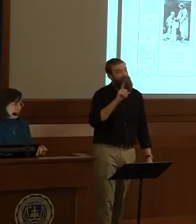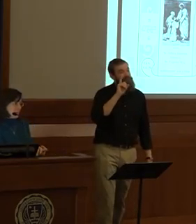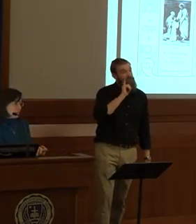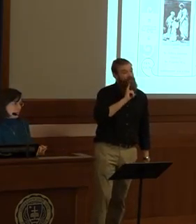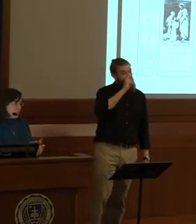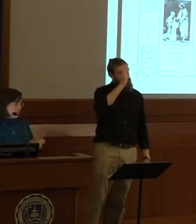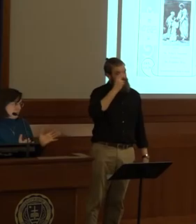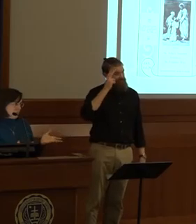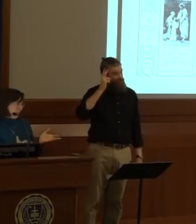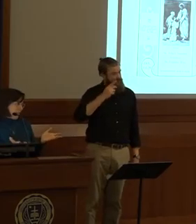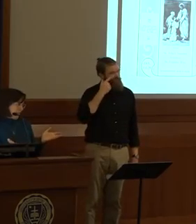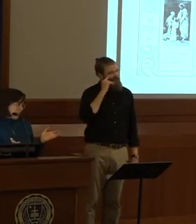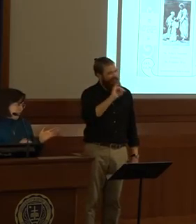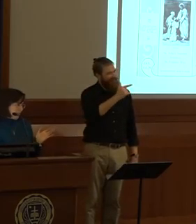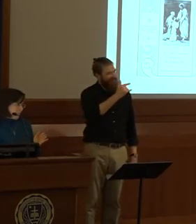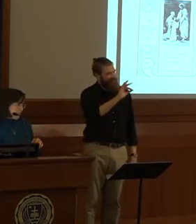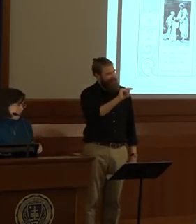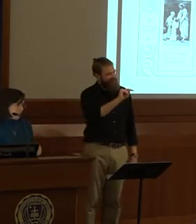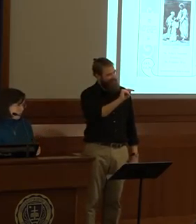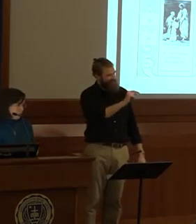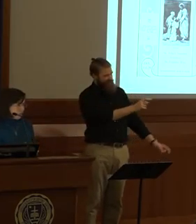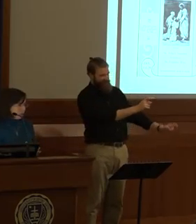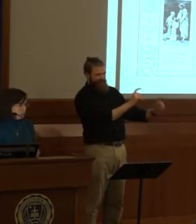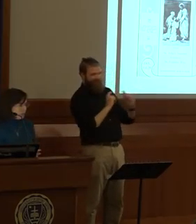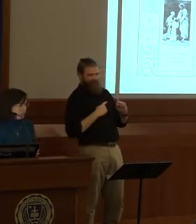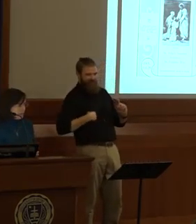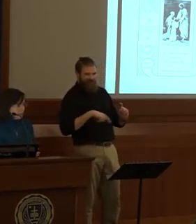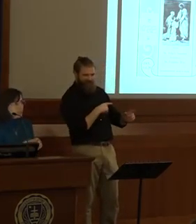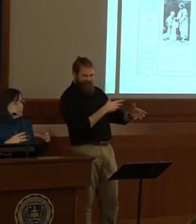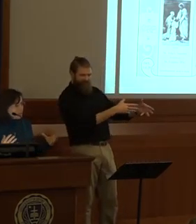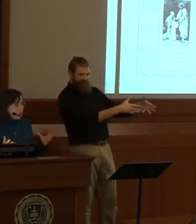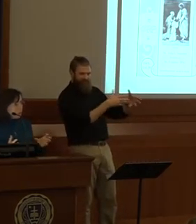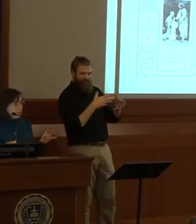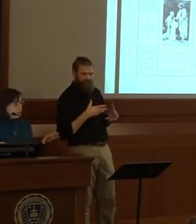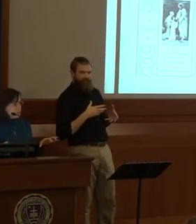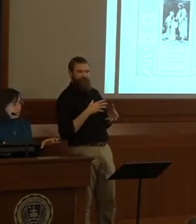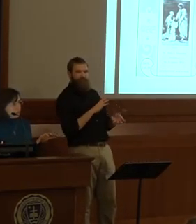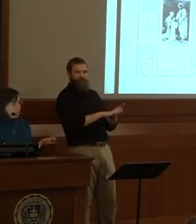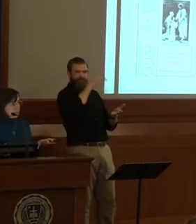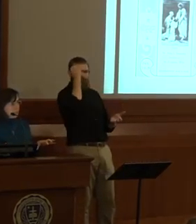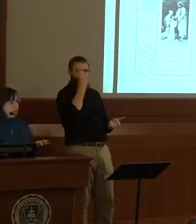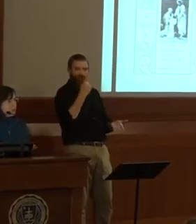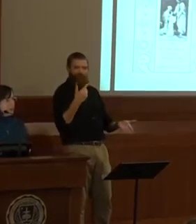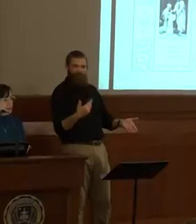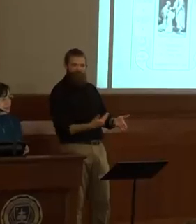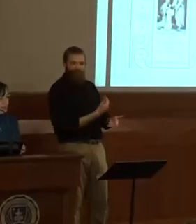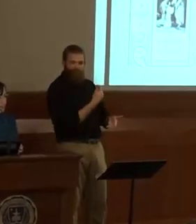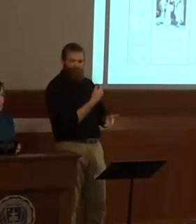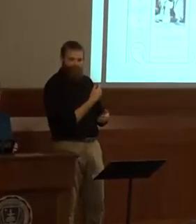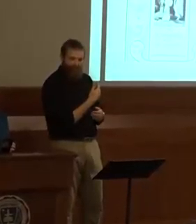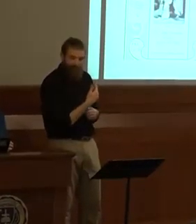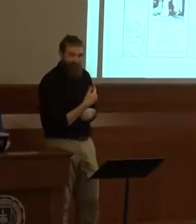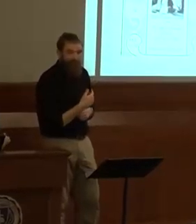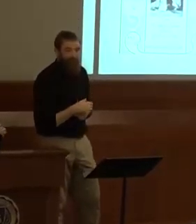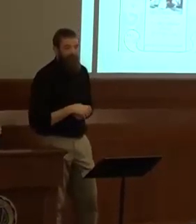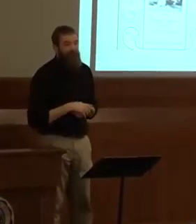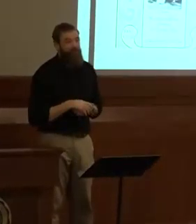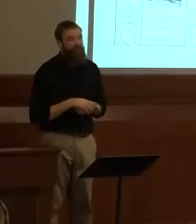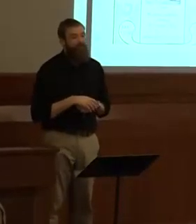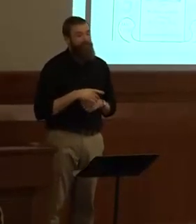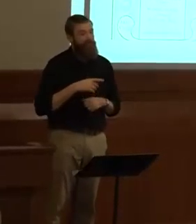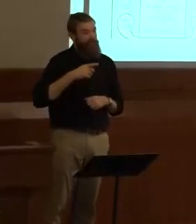And it's one that's really hasn't been paid attention to. I mean, there is a whole history of these people, and